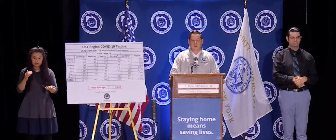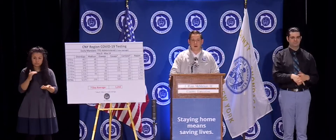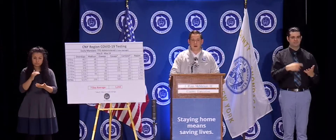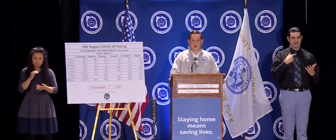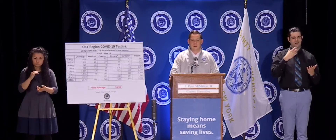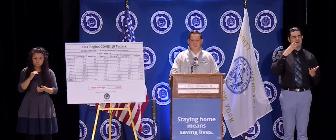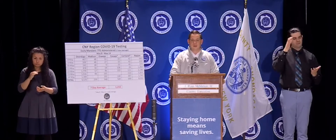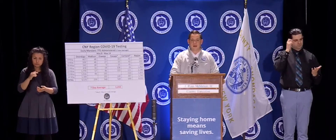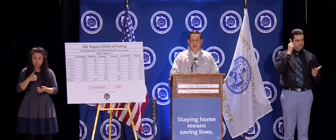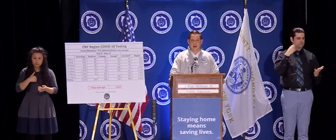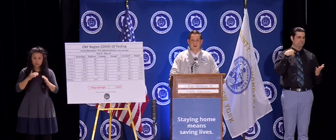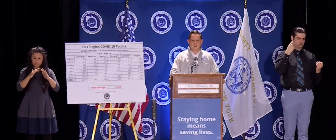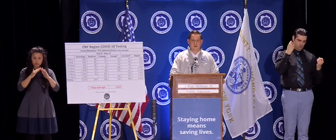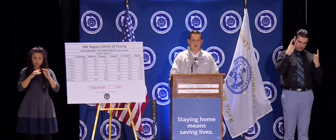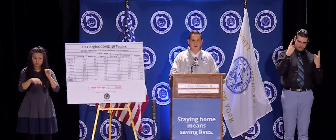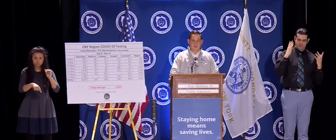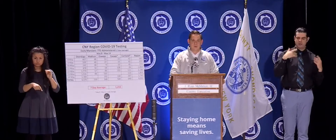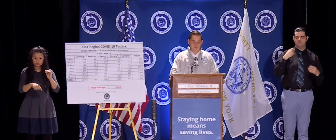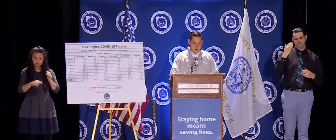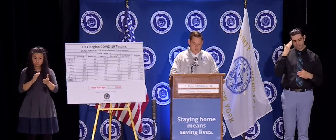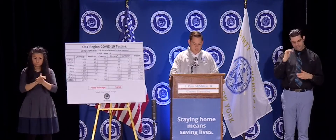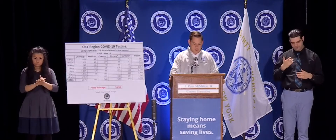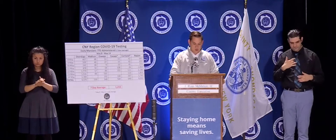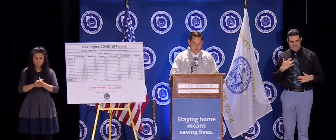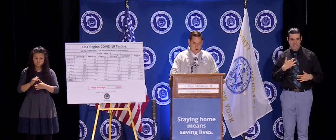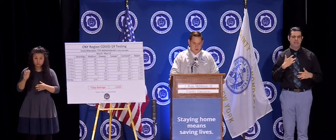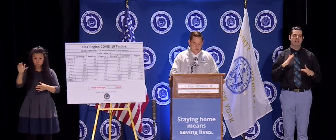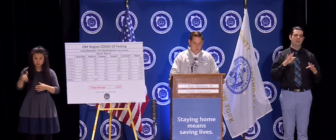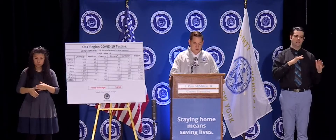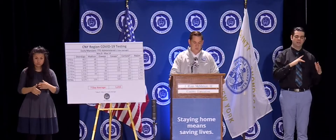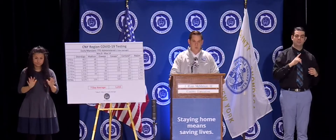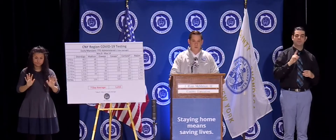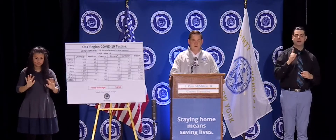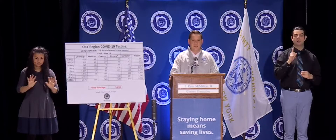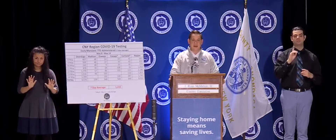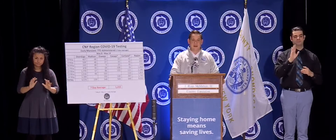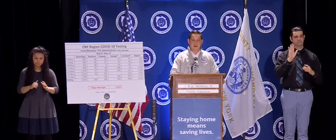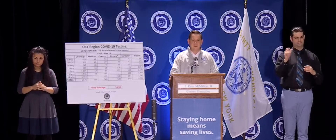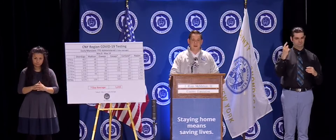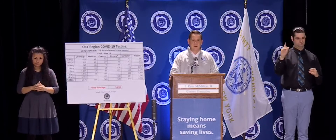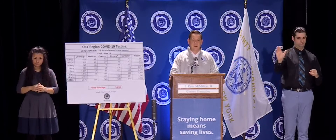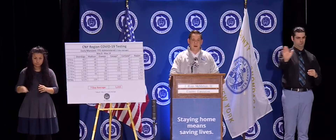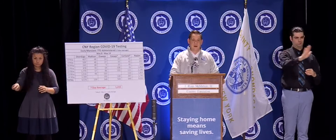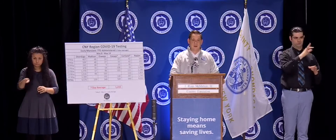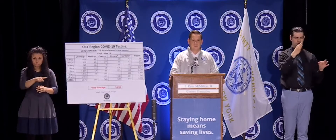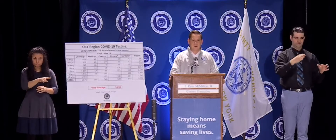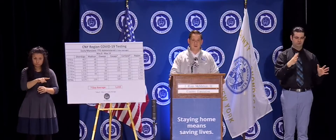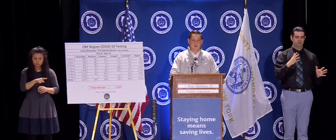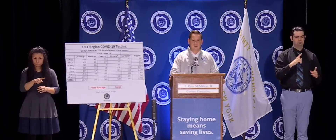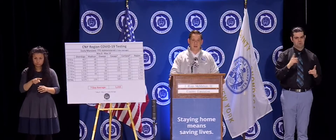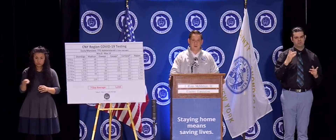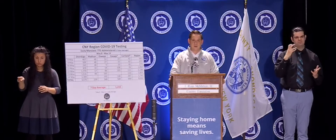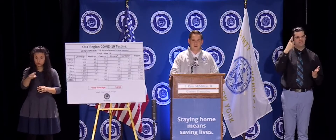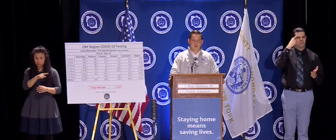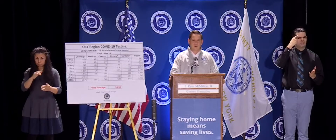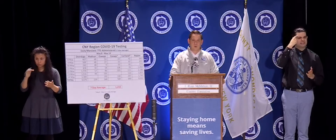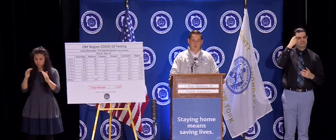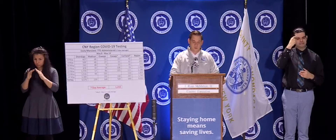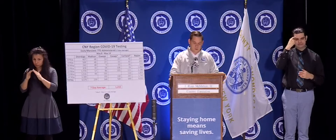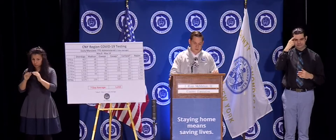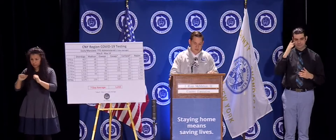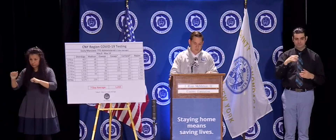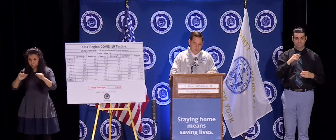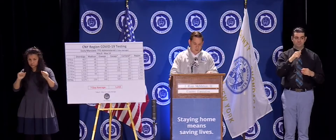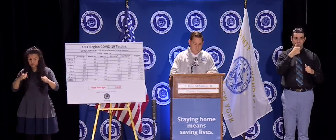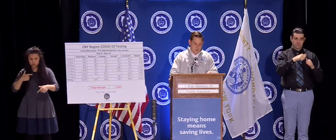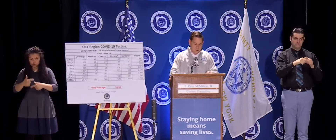household, understanding, you're in charge of your own children, but the rules of 10, as far as social gatherings, those are the